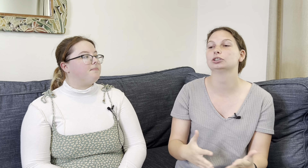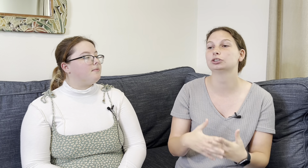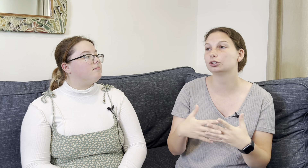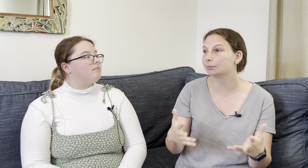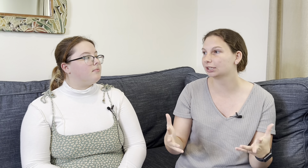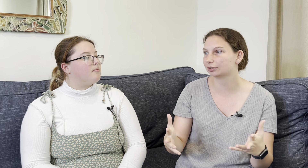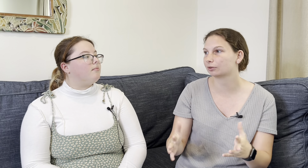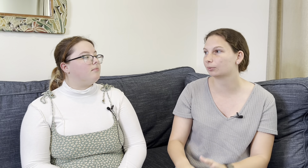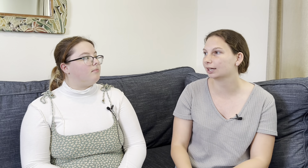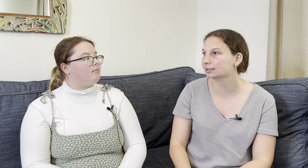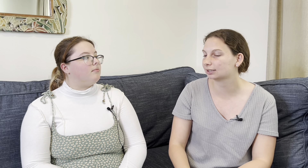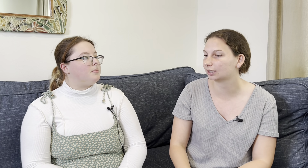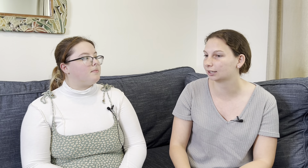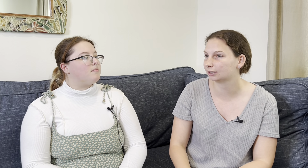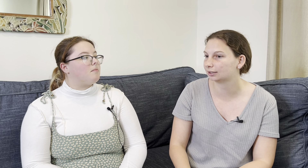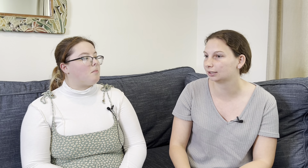so many different ways, and I think